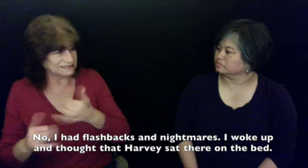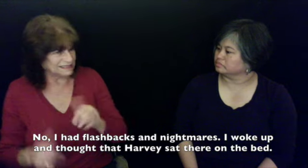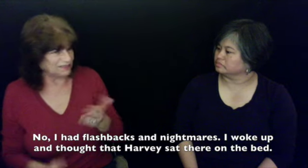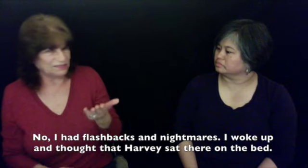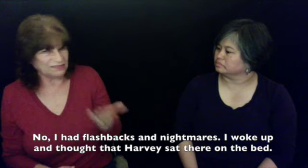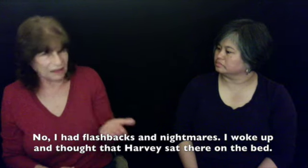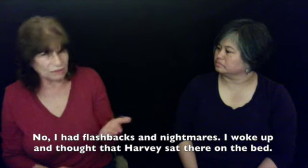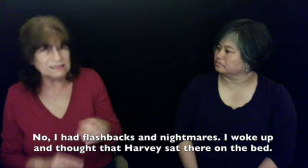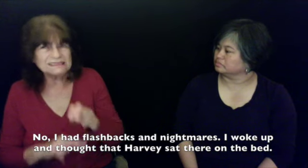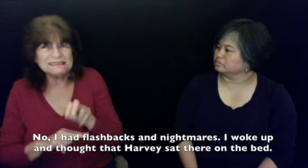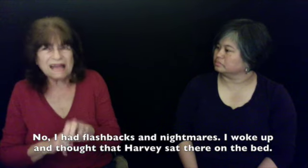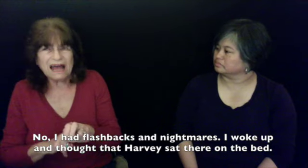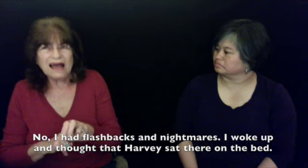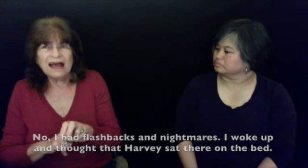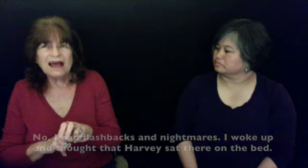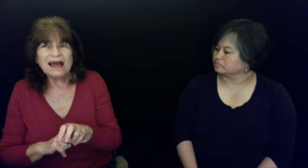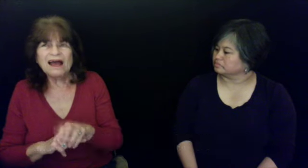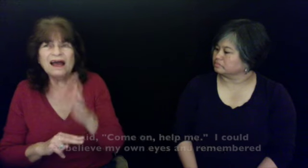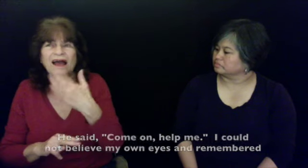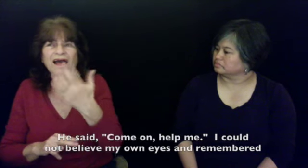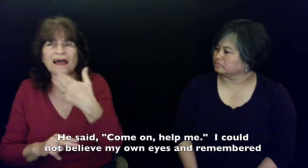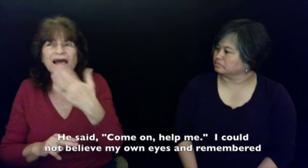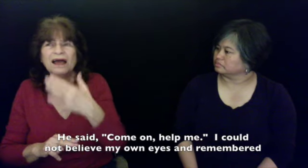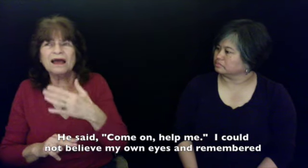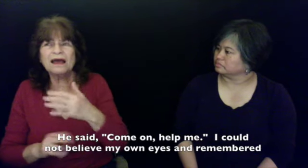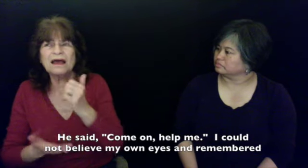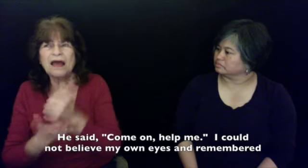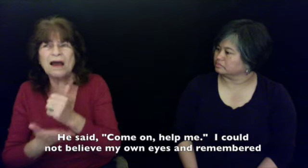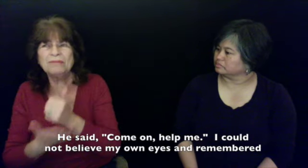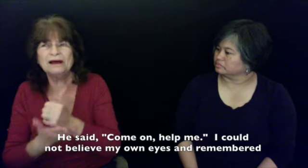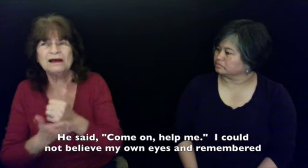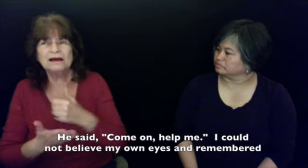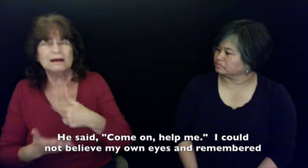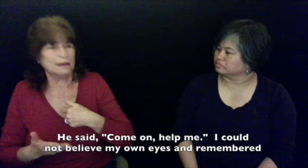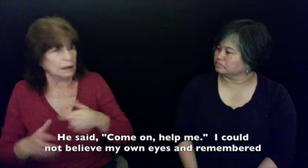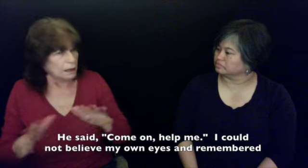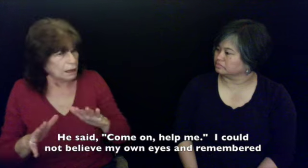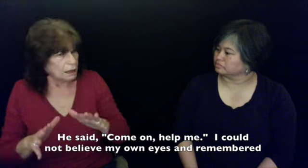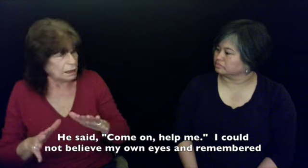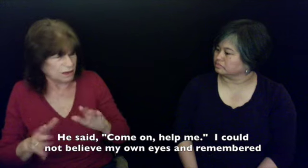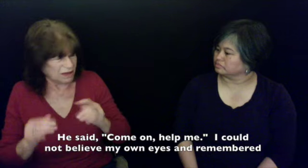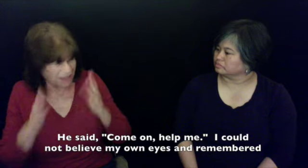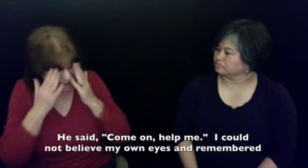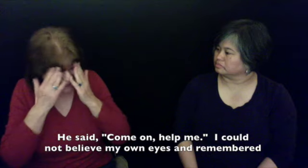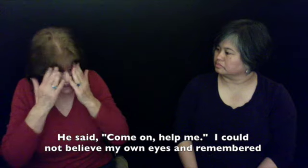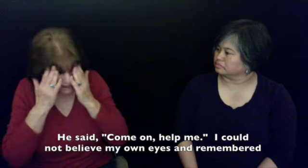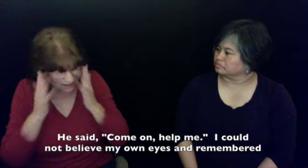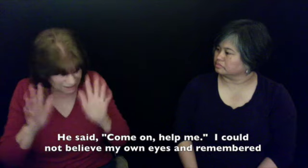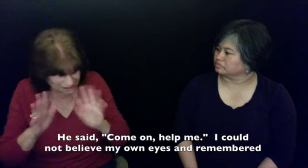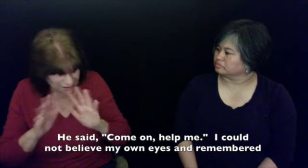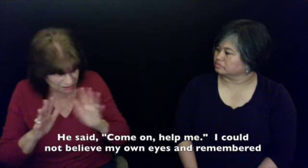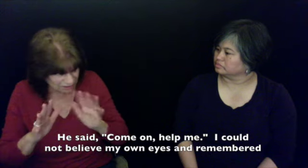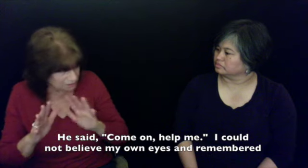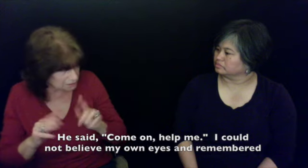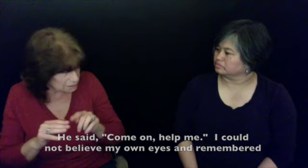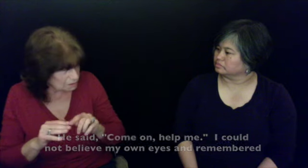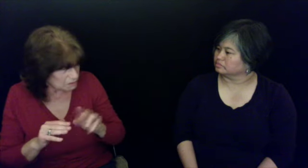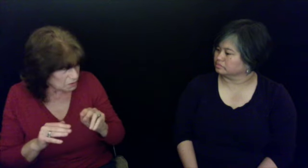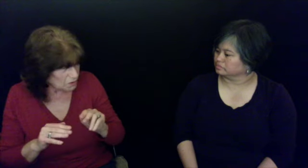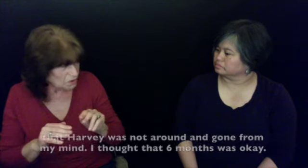He said, come on, help me. I could not believe my own eyes and